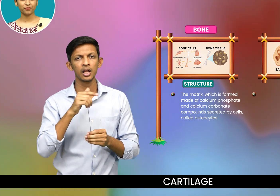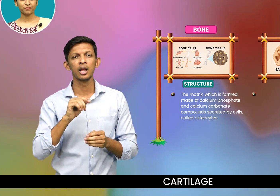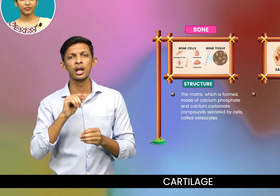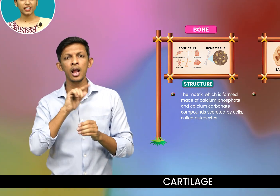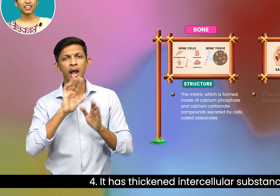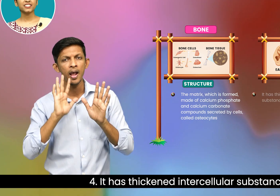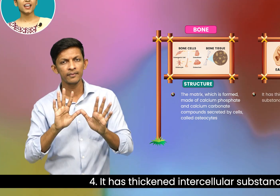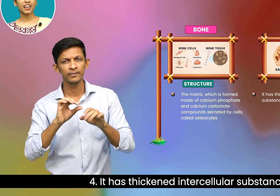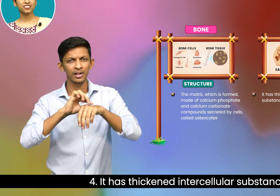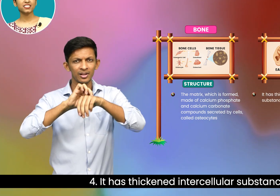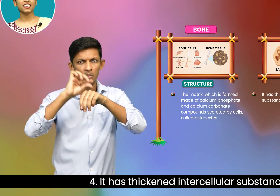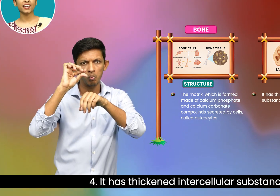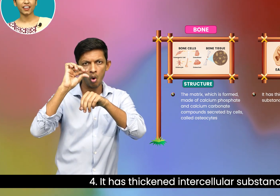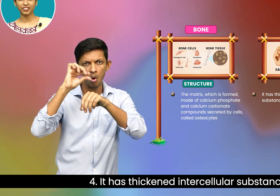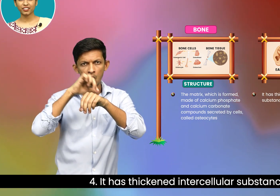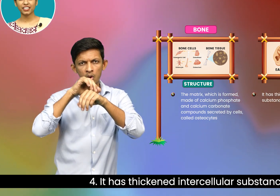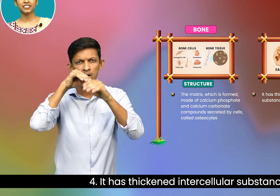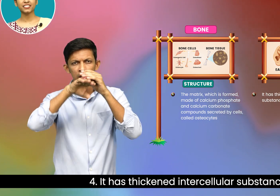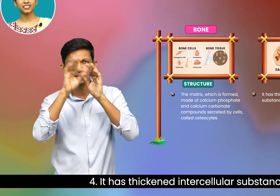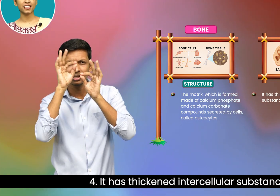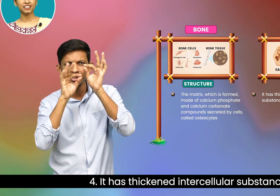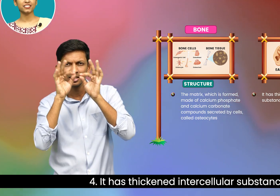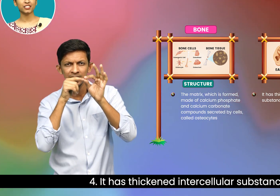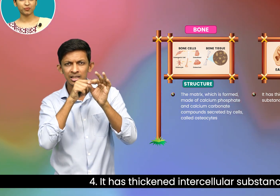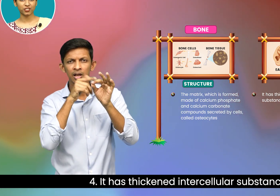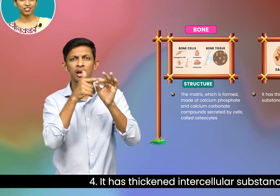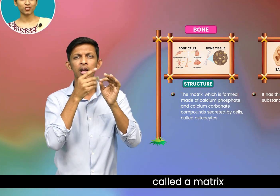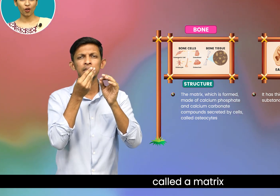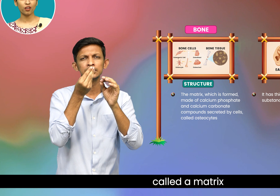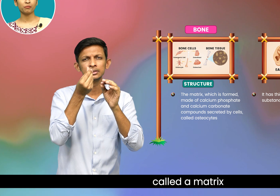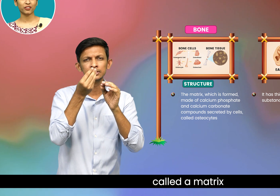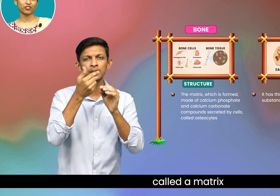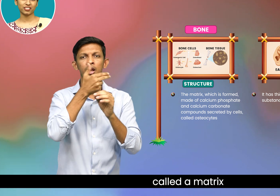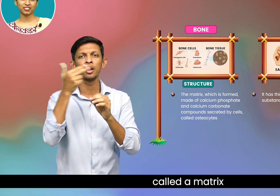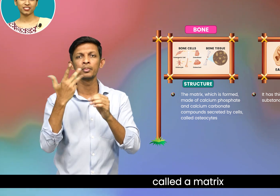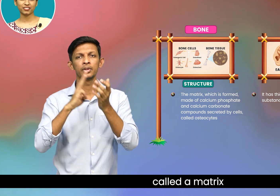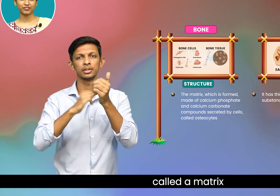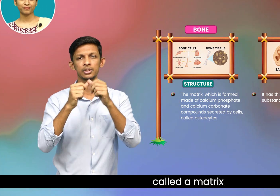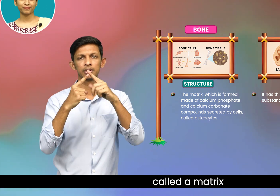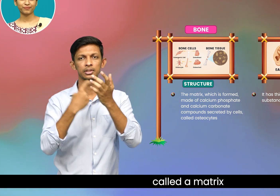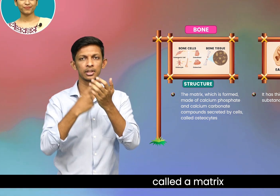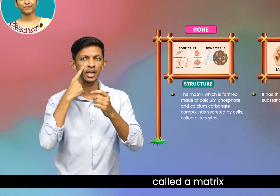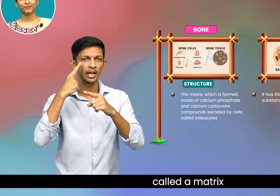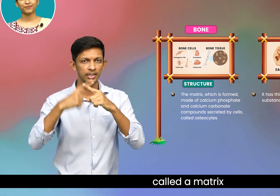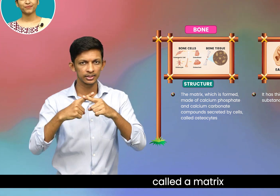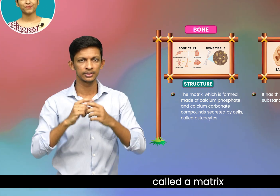Cartilage. It has thickened intercellular substance called matrix.